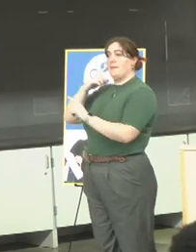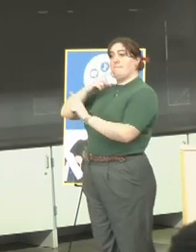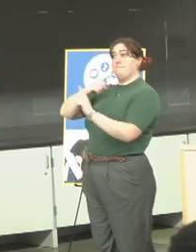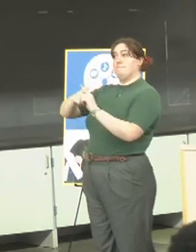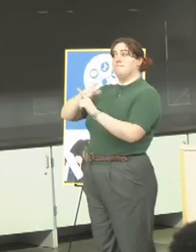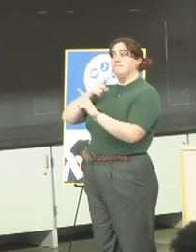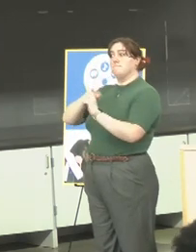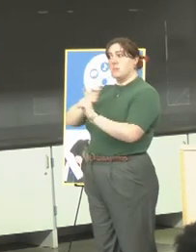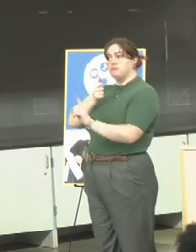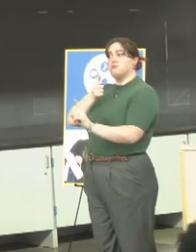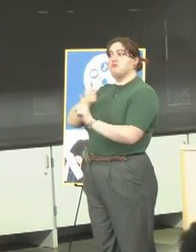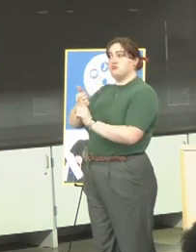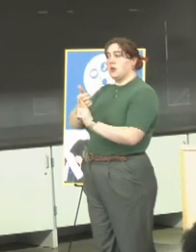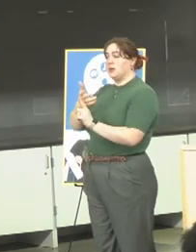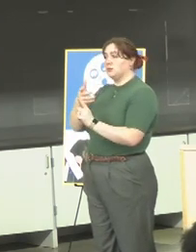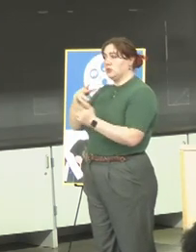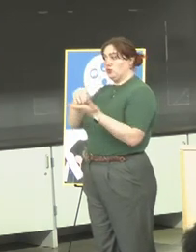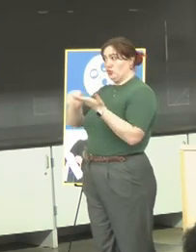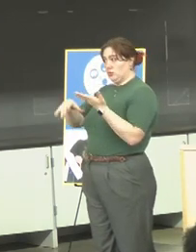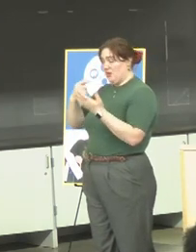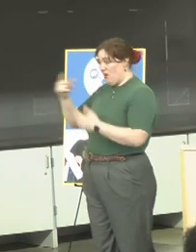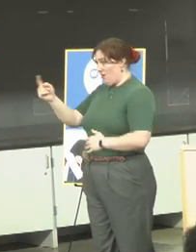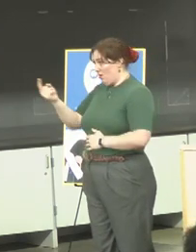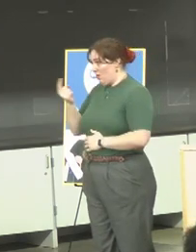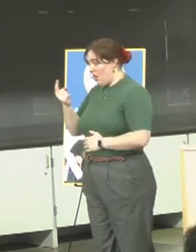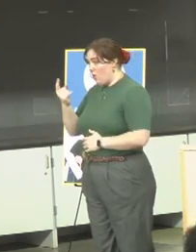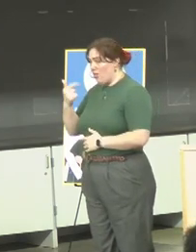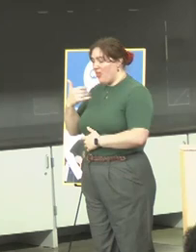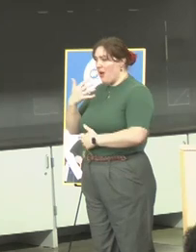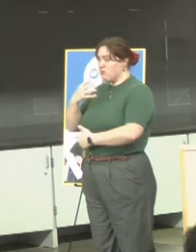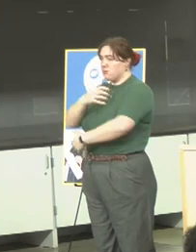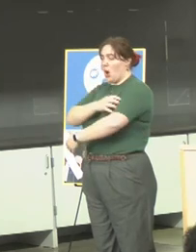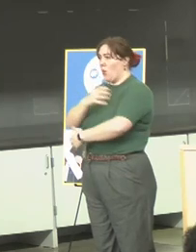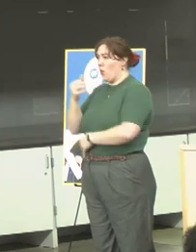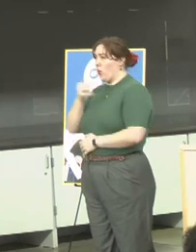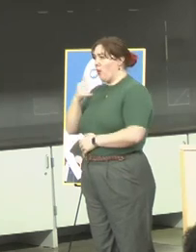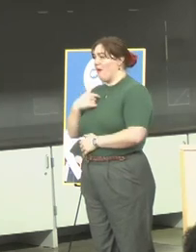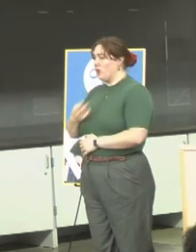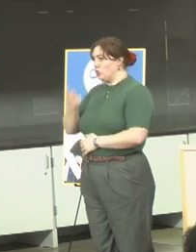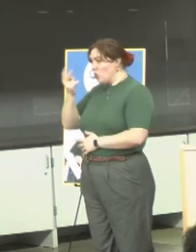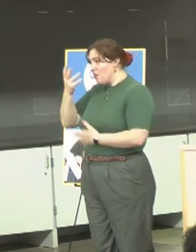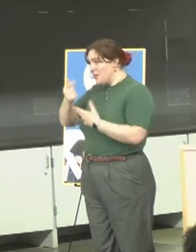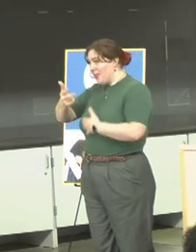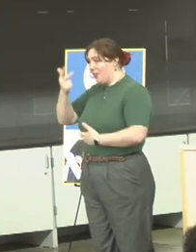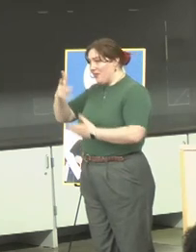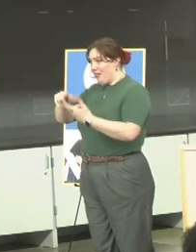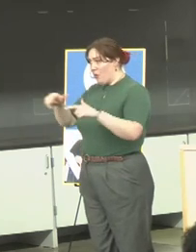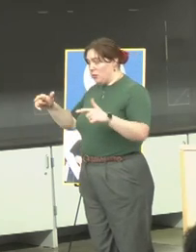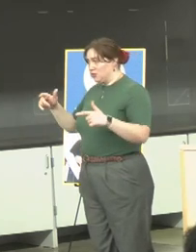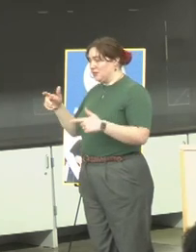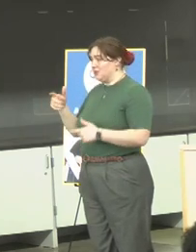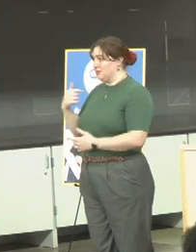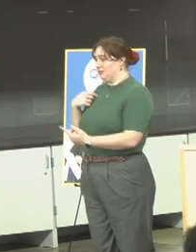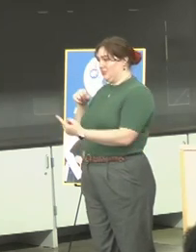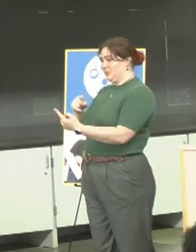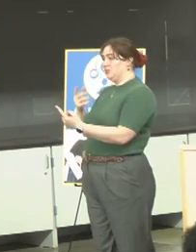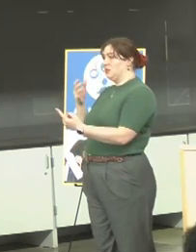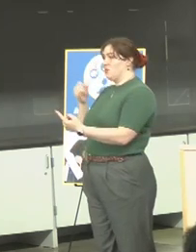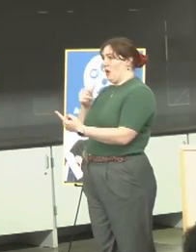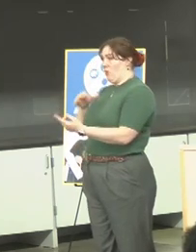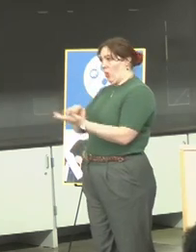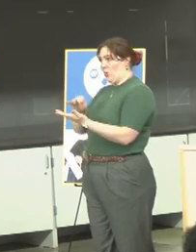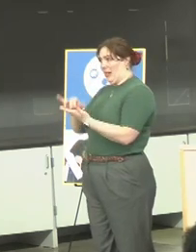impact of students who come to us with that superpower of having two and sometimes even three languages, being able to learn those